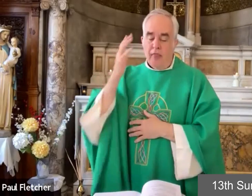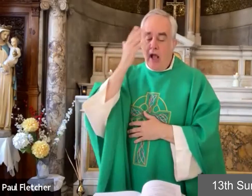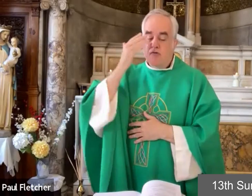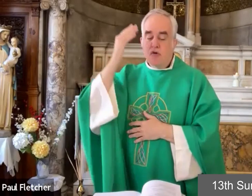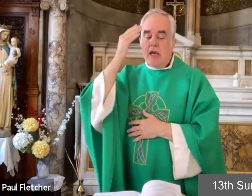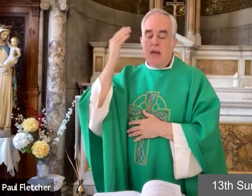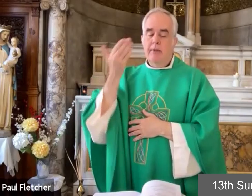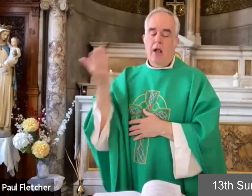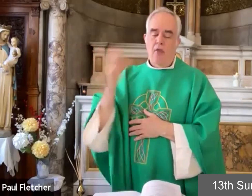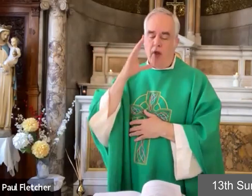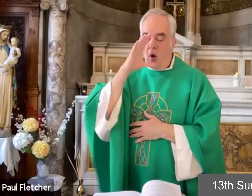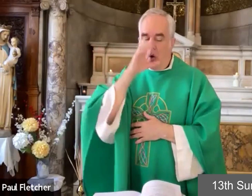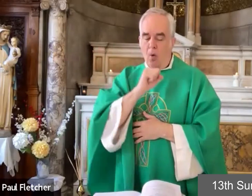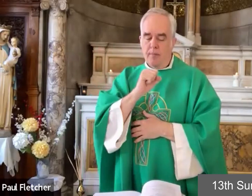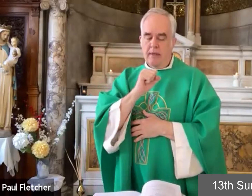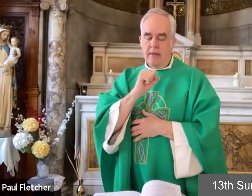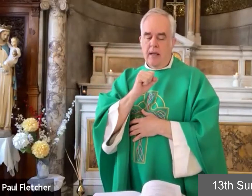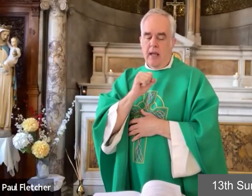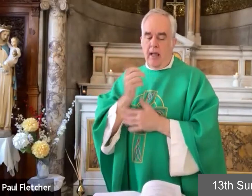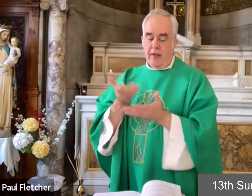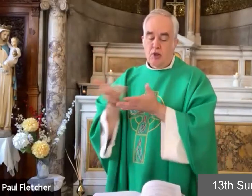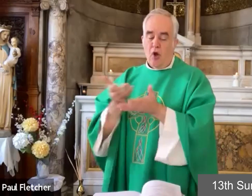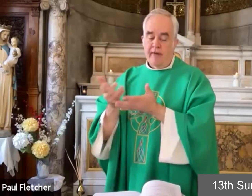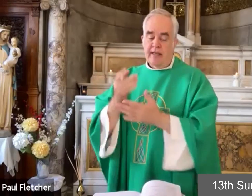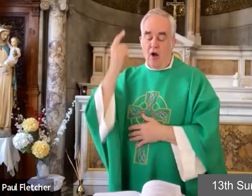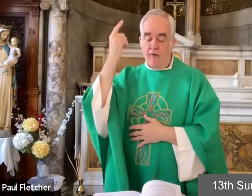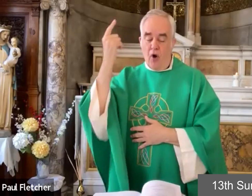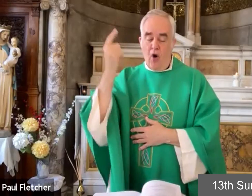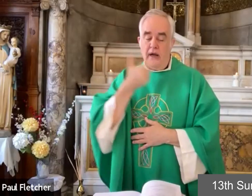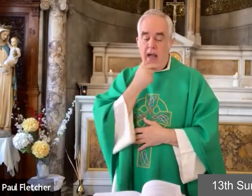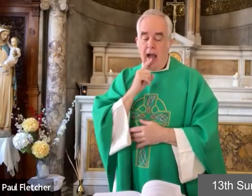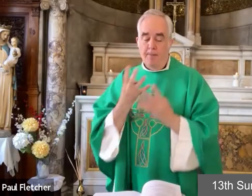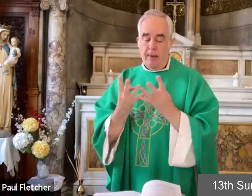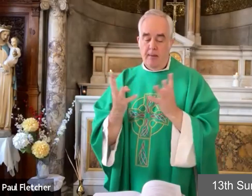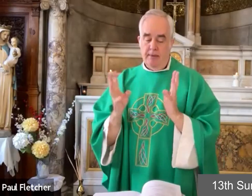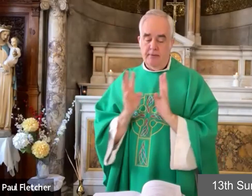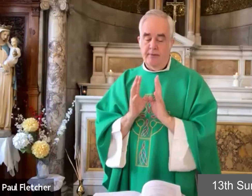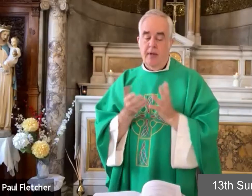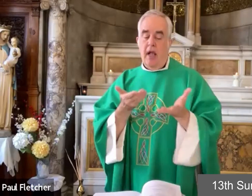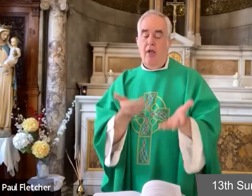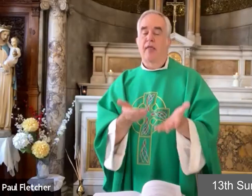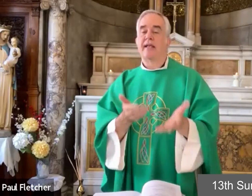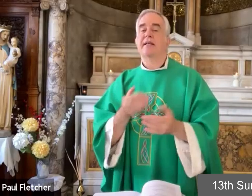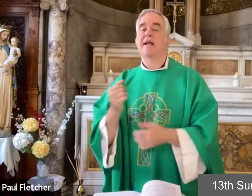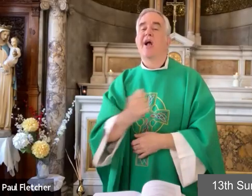their dreams, their hopes, in the service of God and people. This is